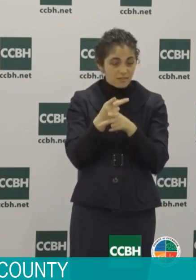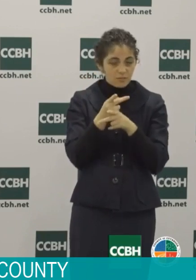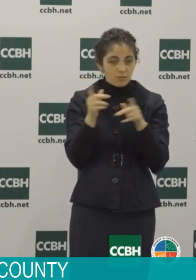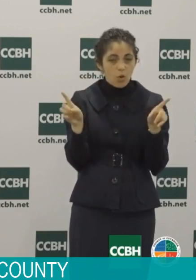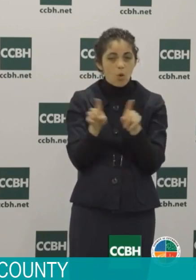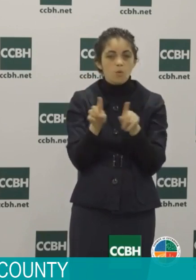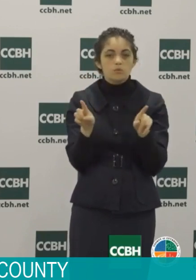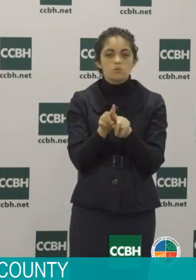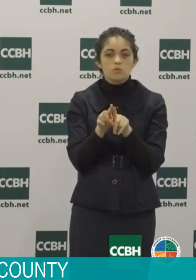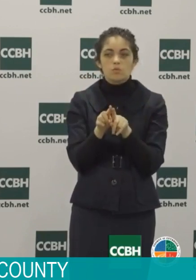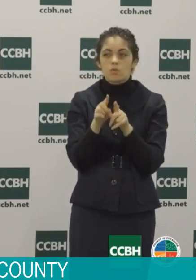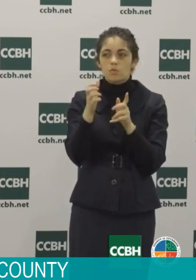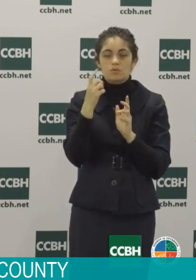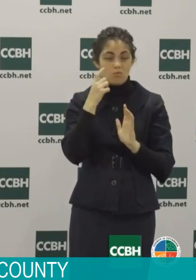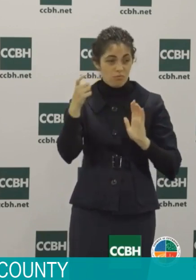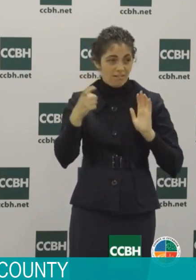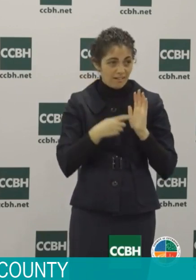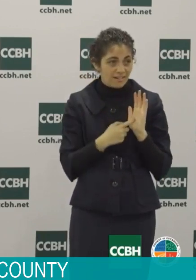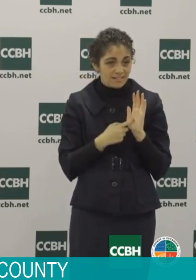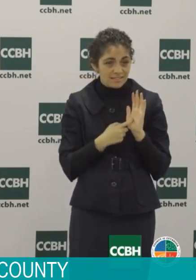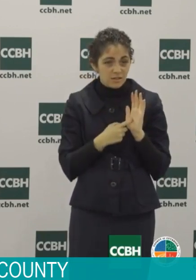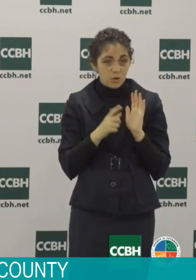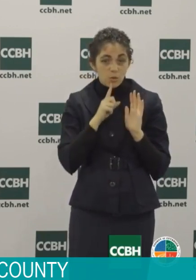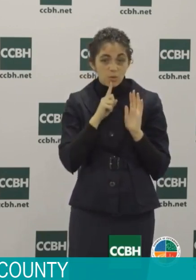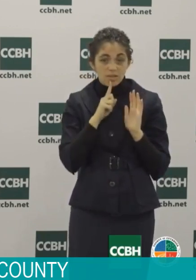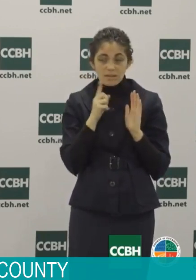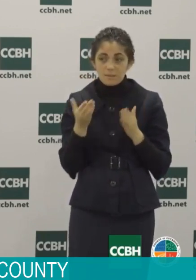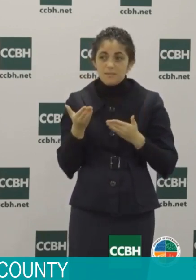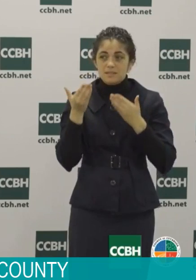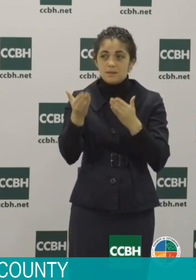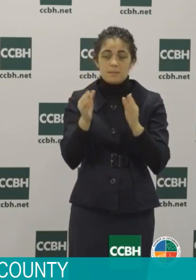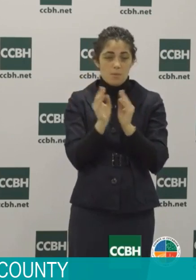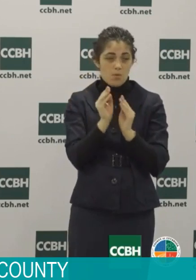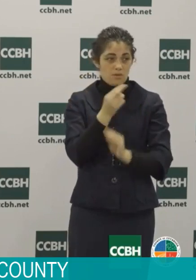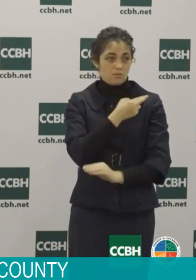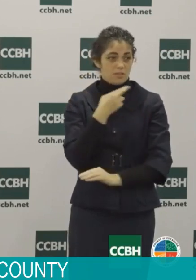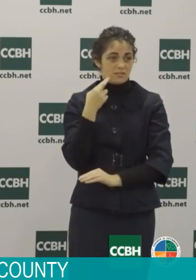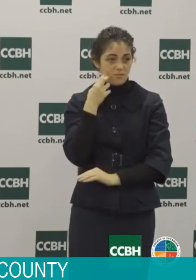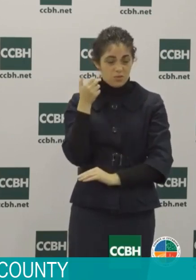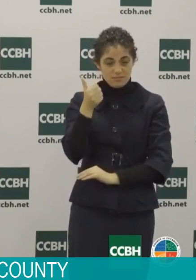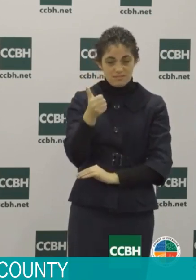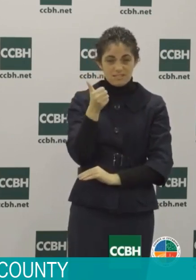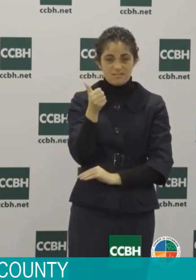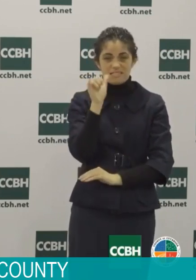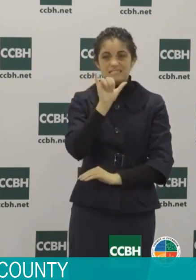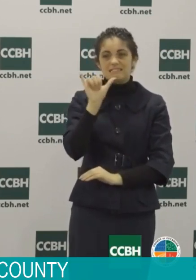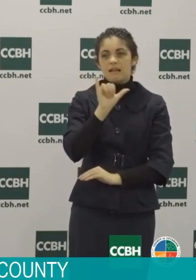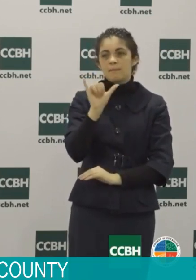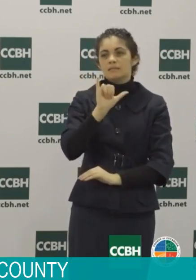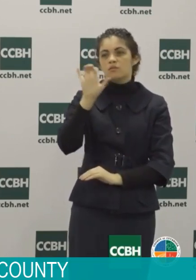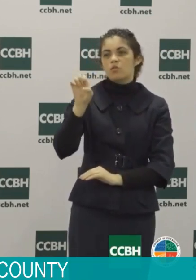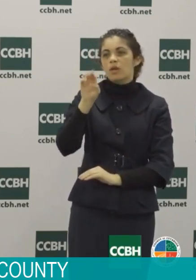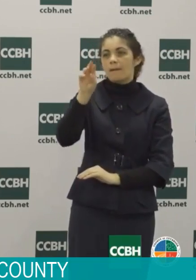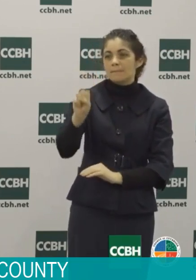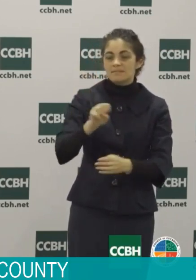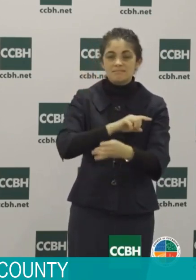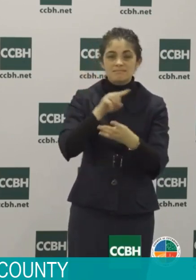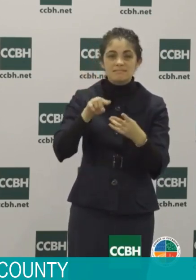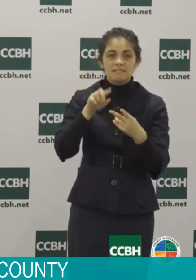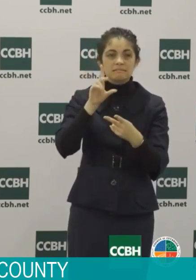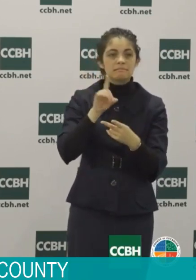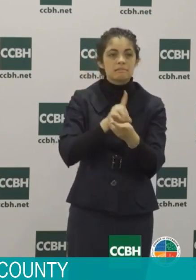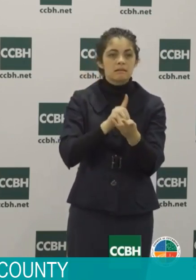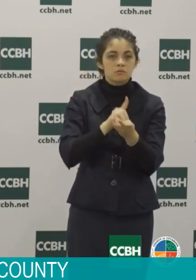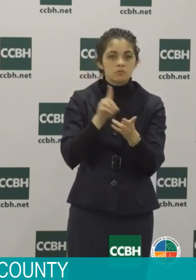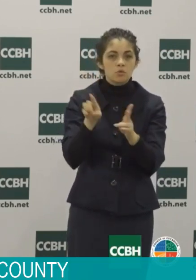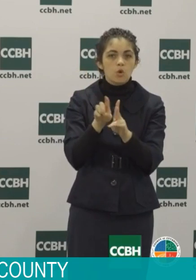but also I want to recognize that this presents also a risk to them as well, just as it does to our first responders and our hospital staff and all of the